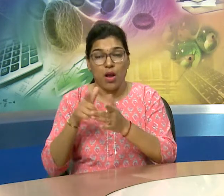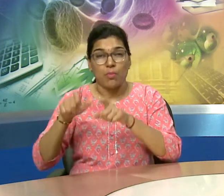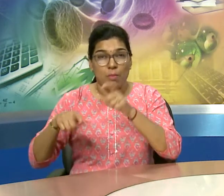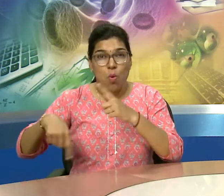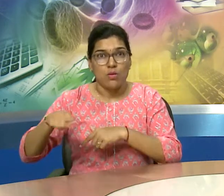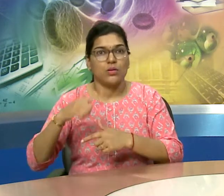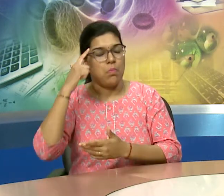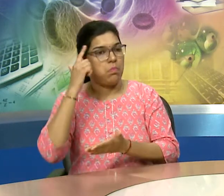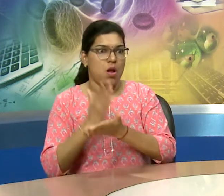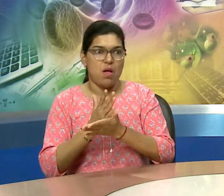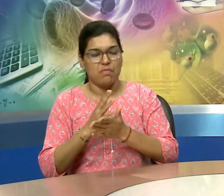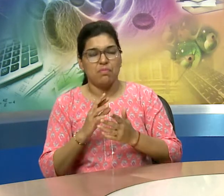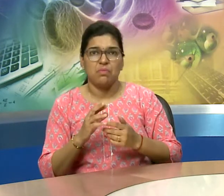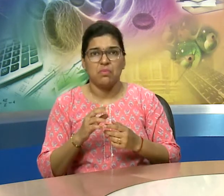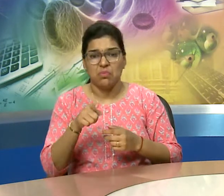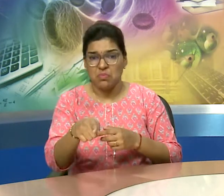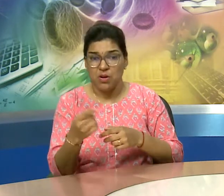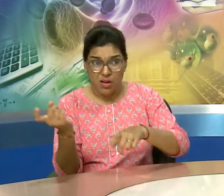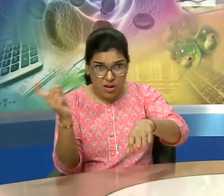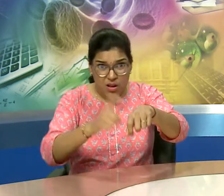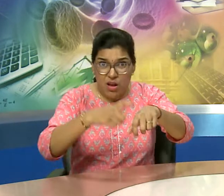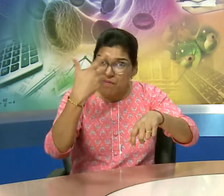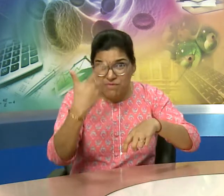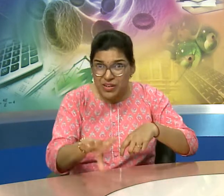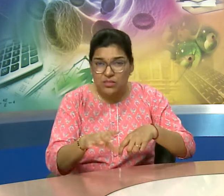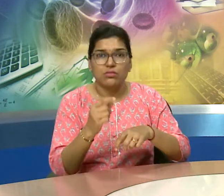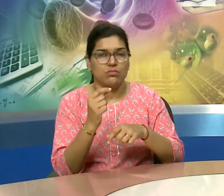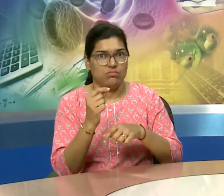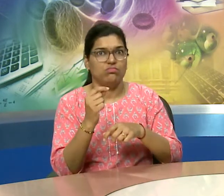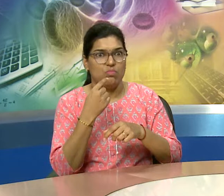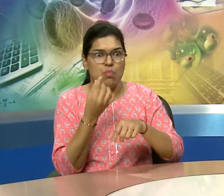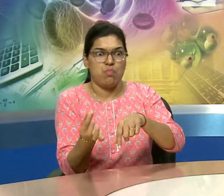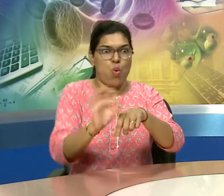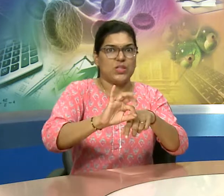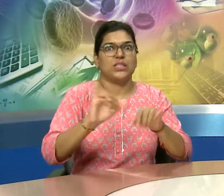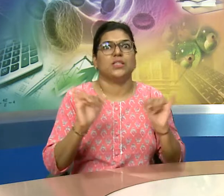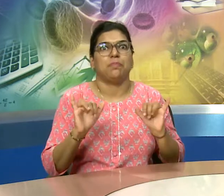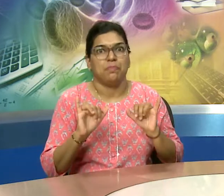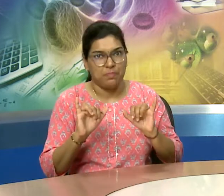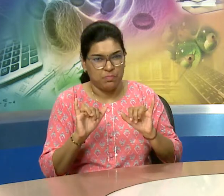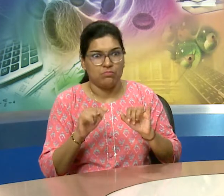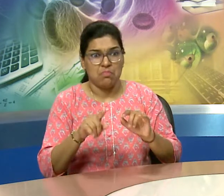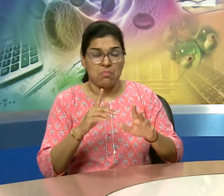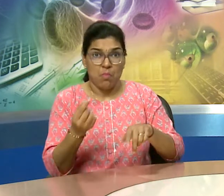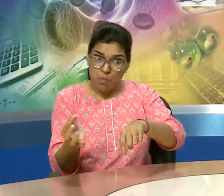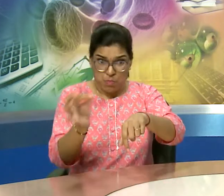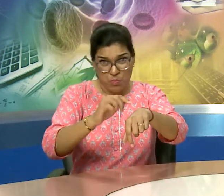And all those neighbors, because the story is of that previous time, so they had some